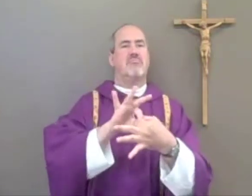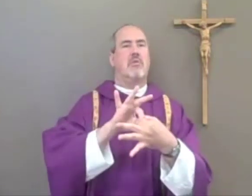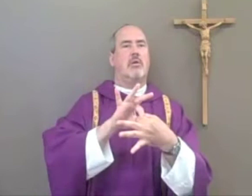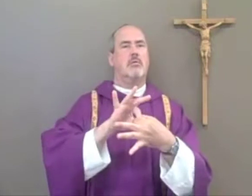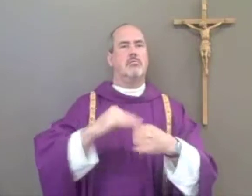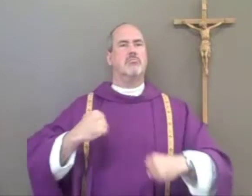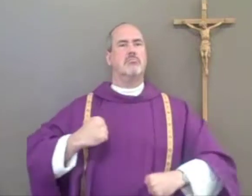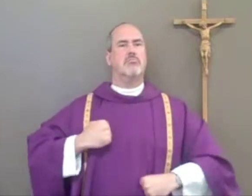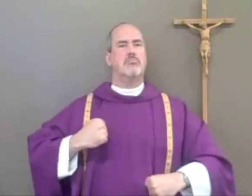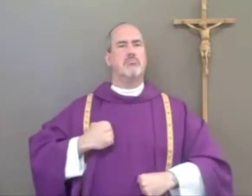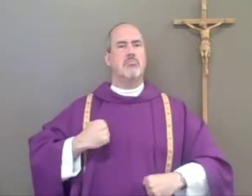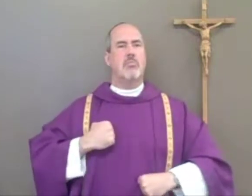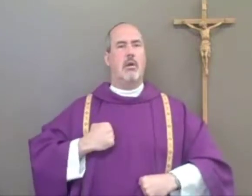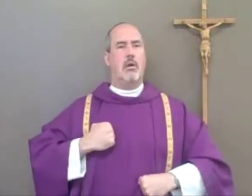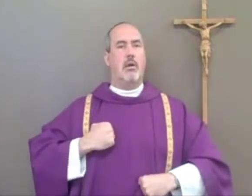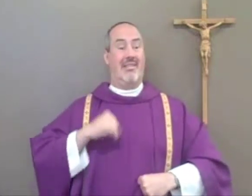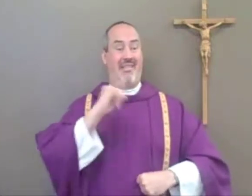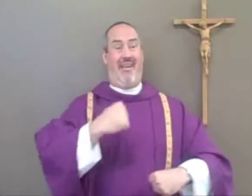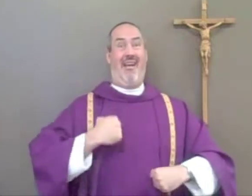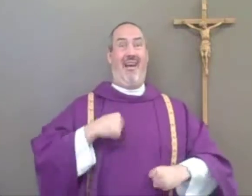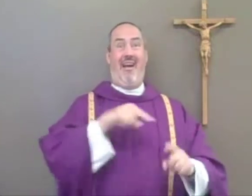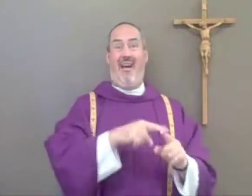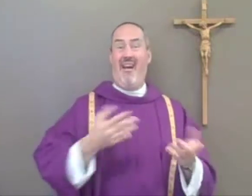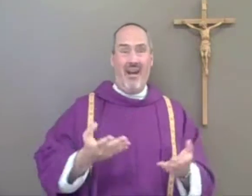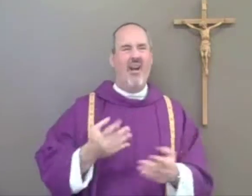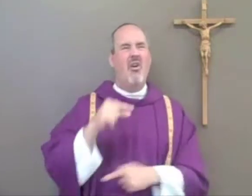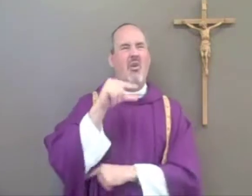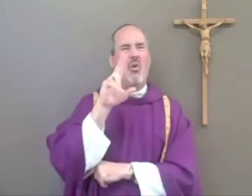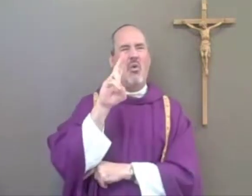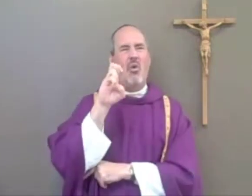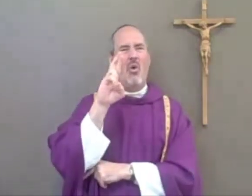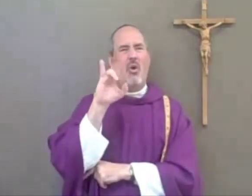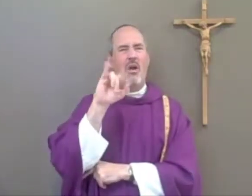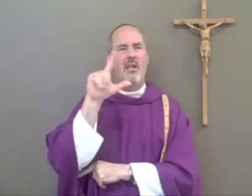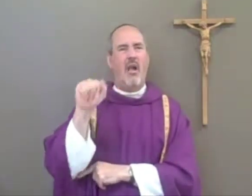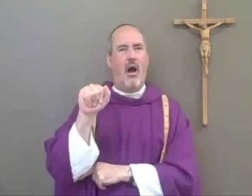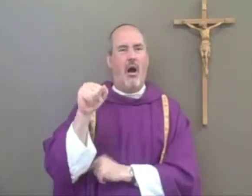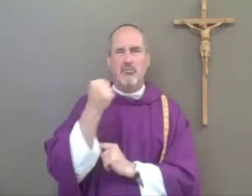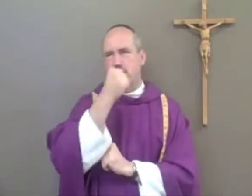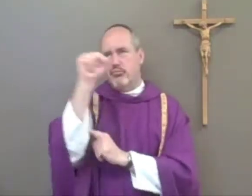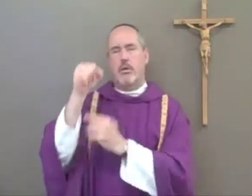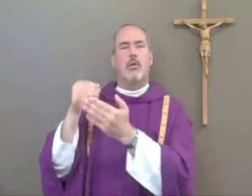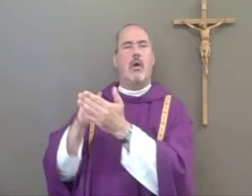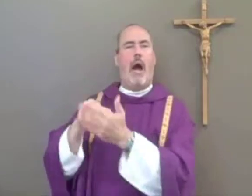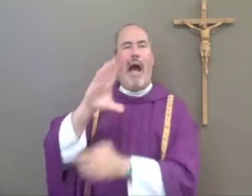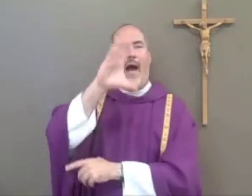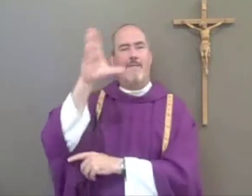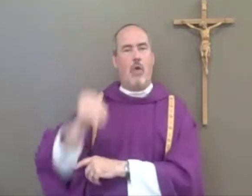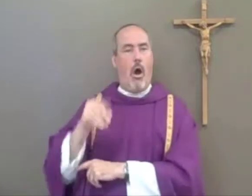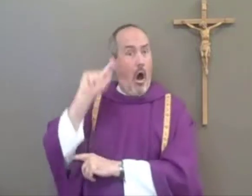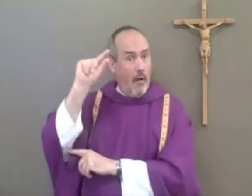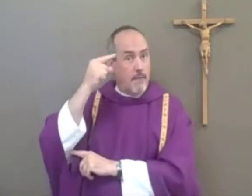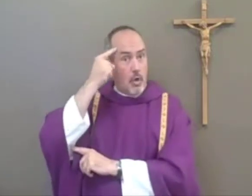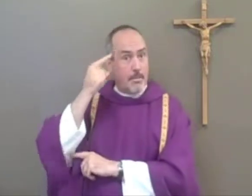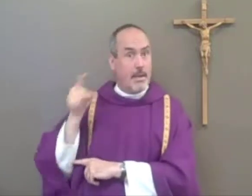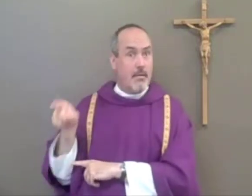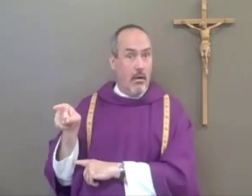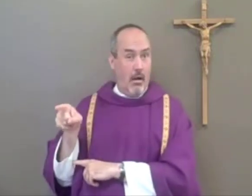He had spent years as part of a guerrilla army. The guerrilla armies are the ones in Africa that